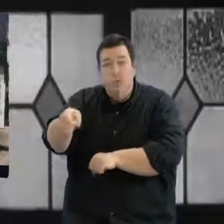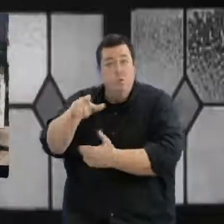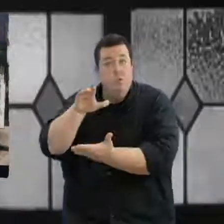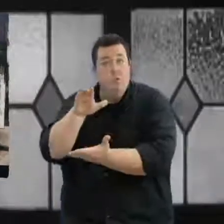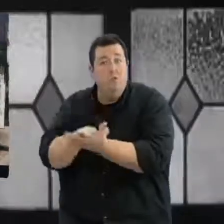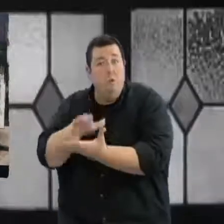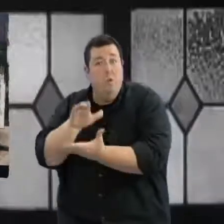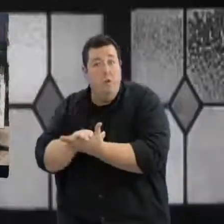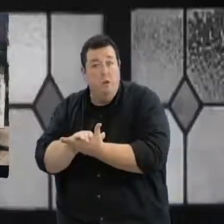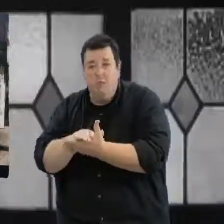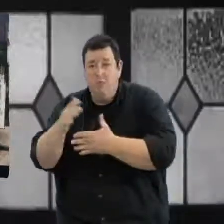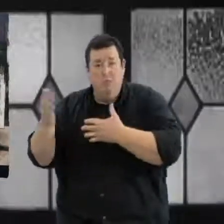heat.